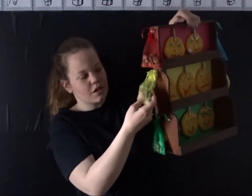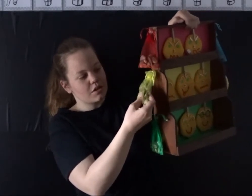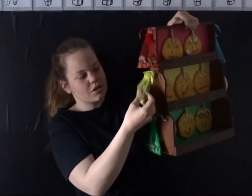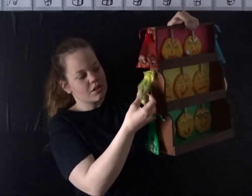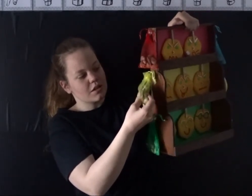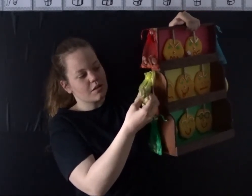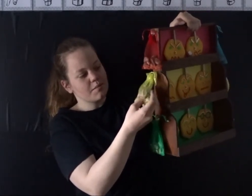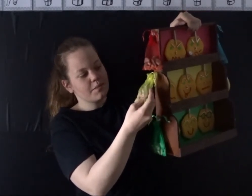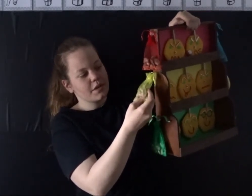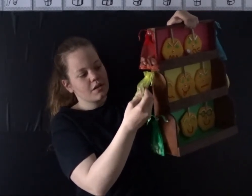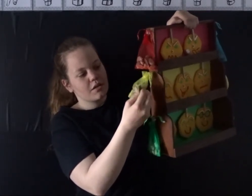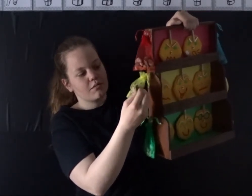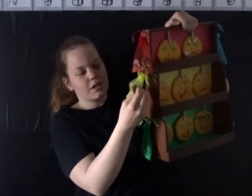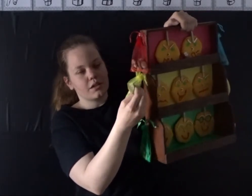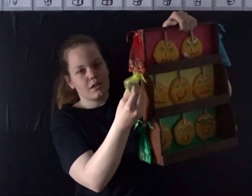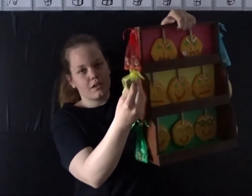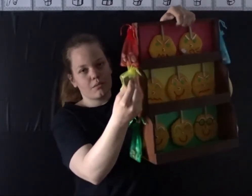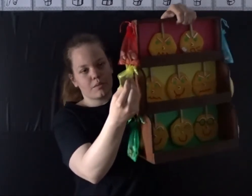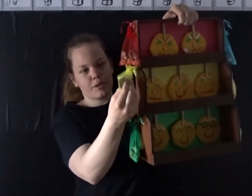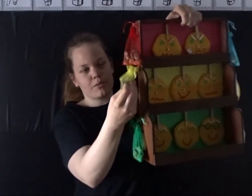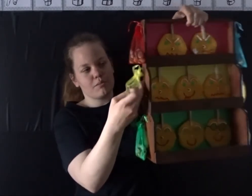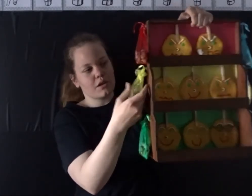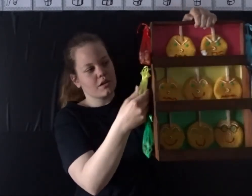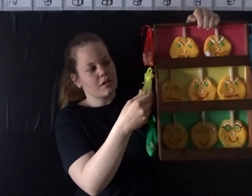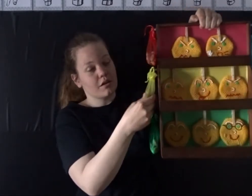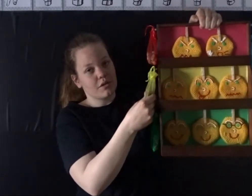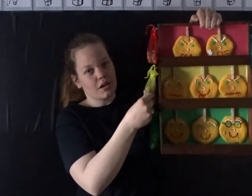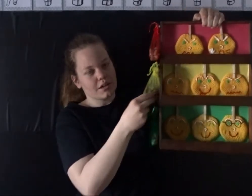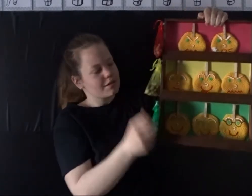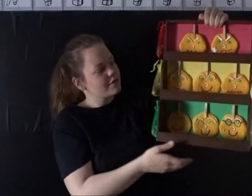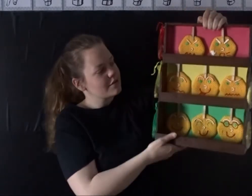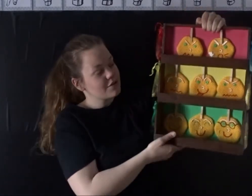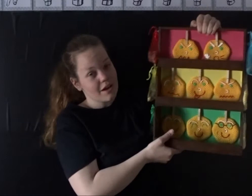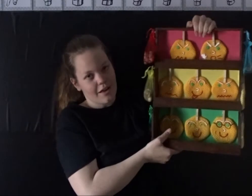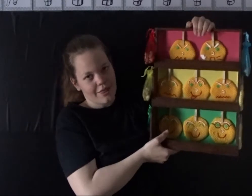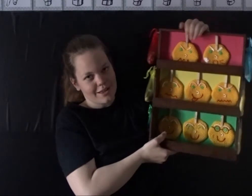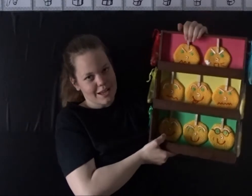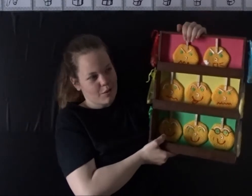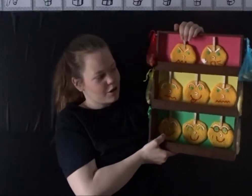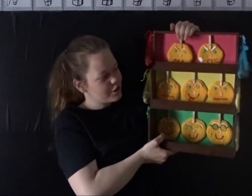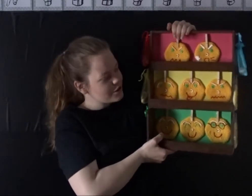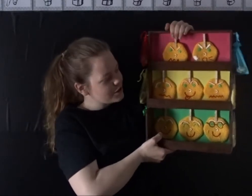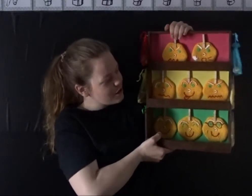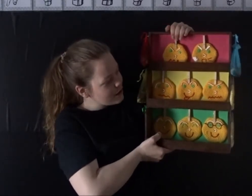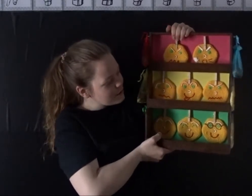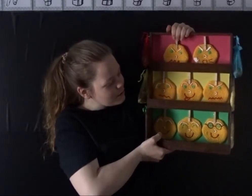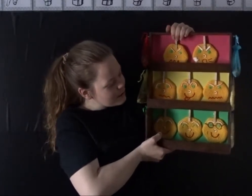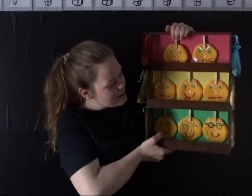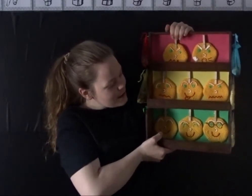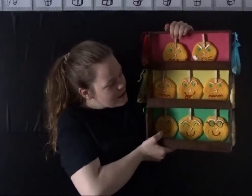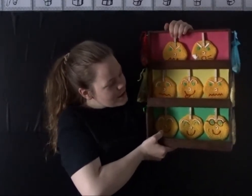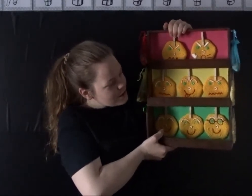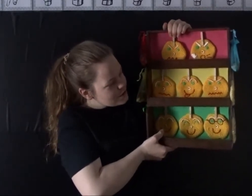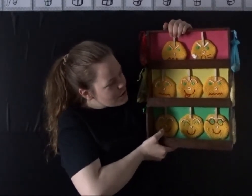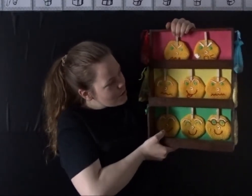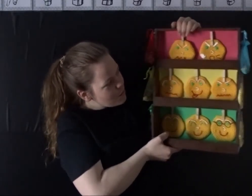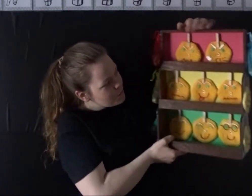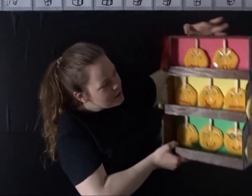strategies in them, written with permanent marker on rocks. So yeah, that's how we're going to start talking about it. So we